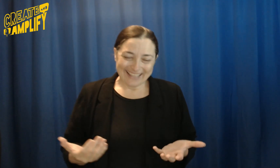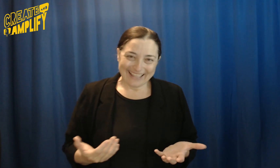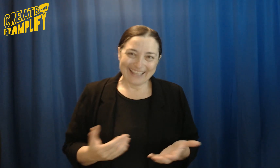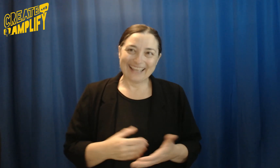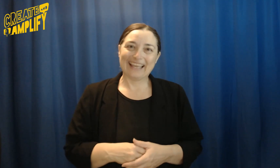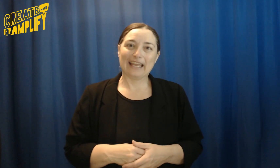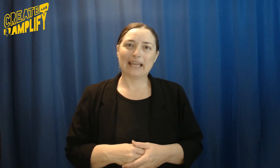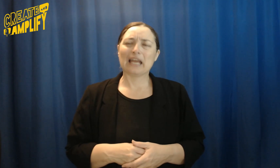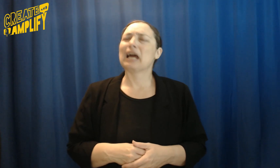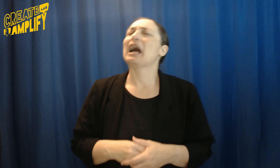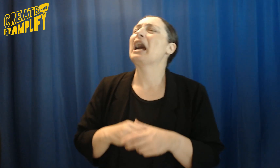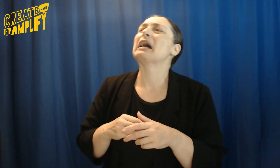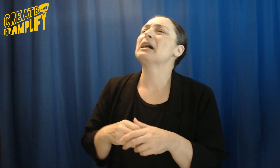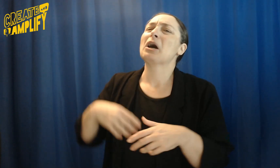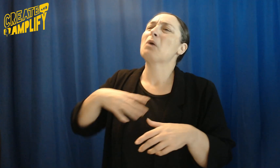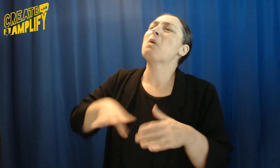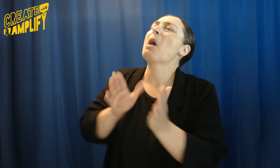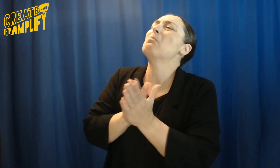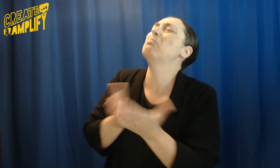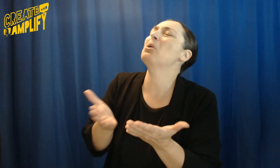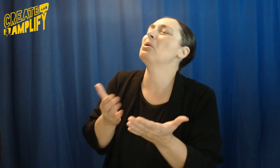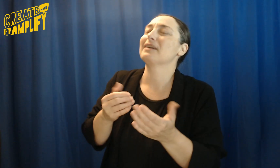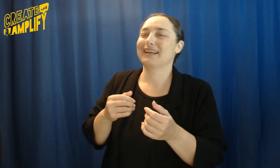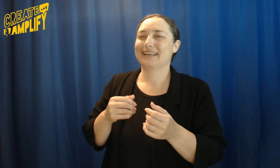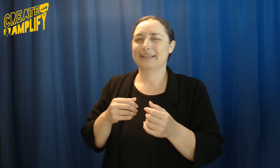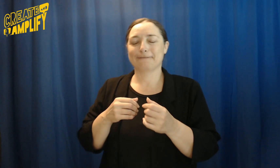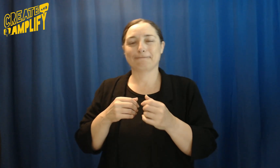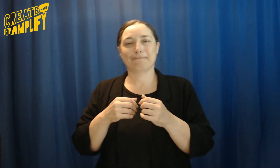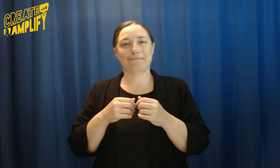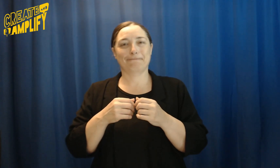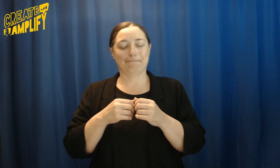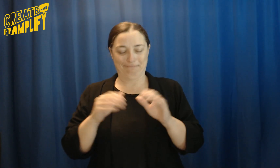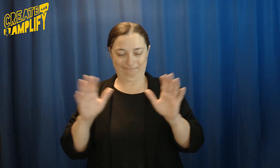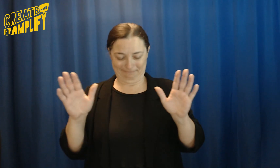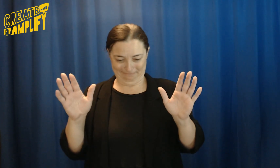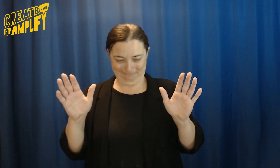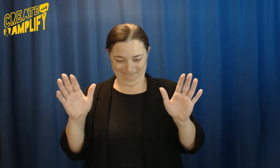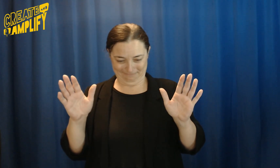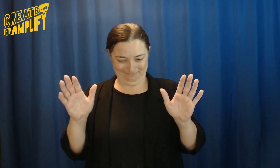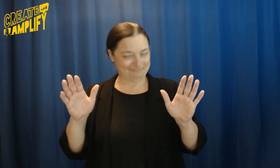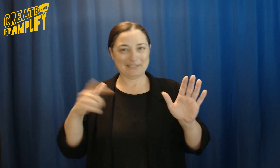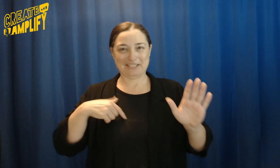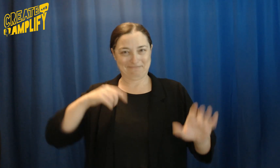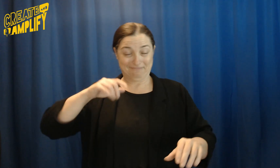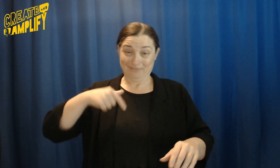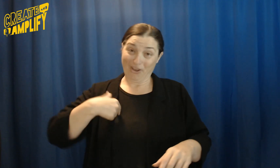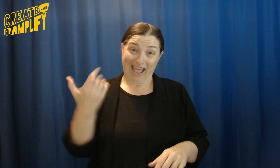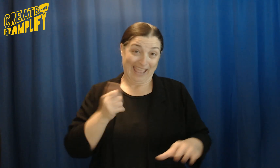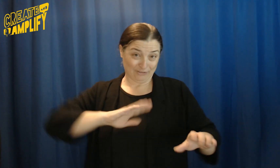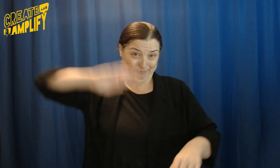but we want a book. And so I was like, okay, guys. I had to speak up. I said something